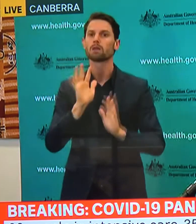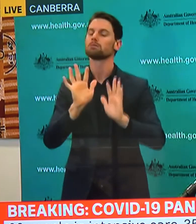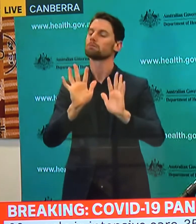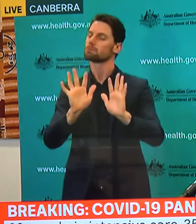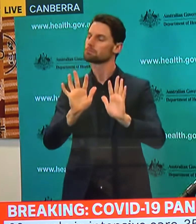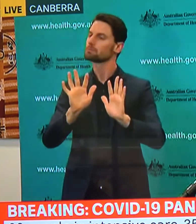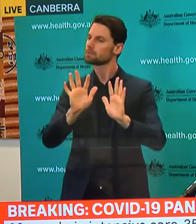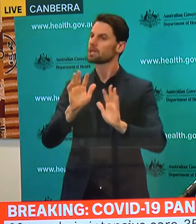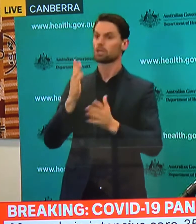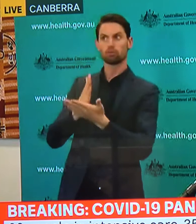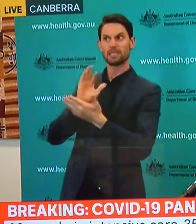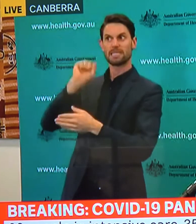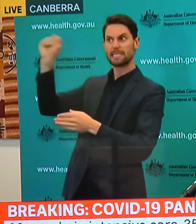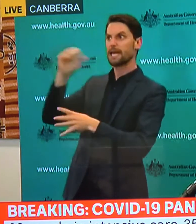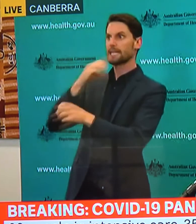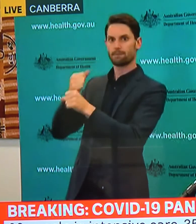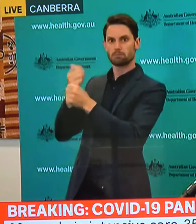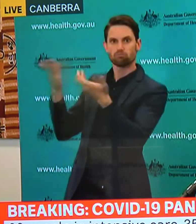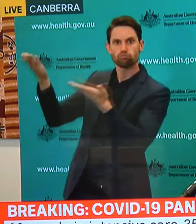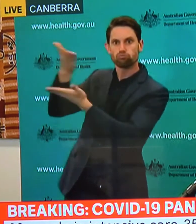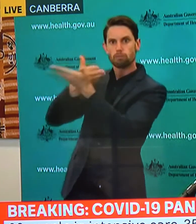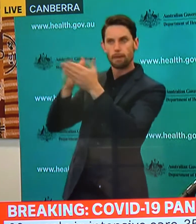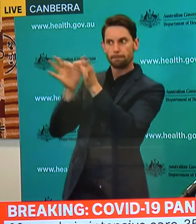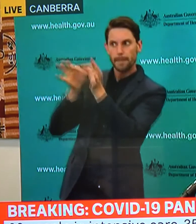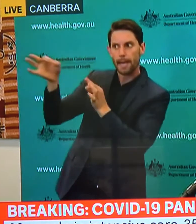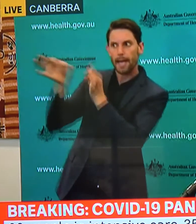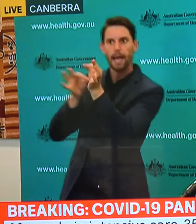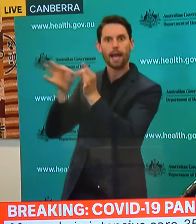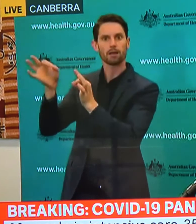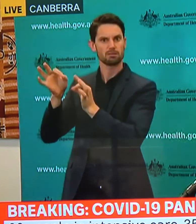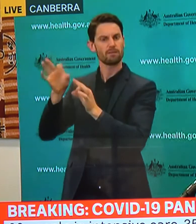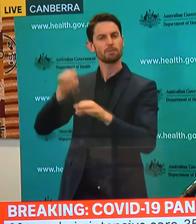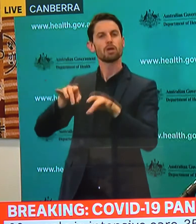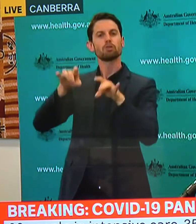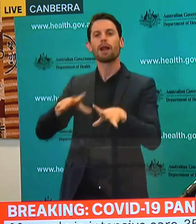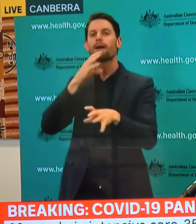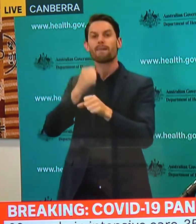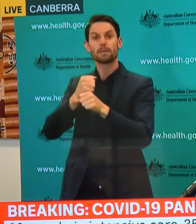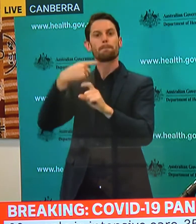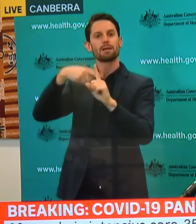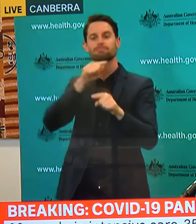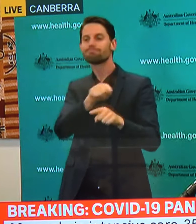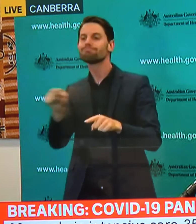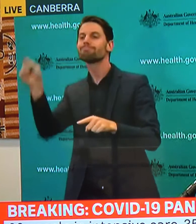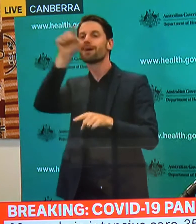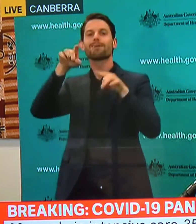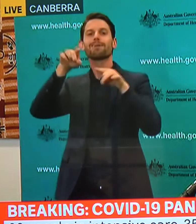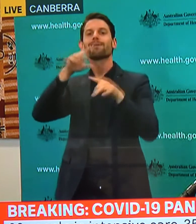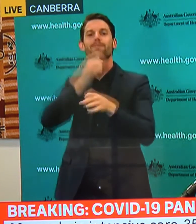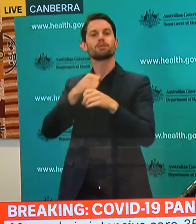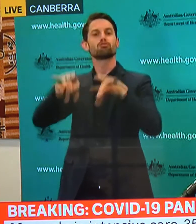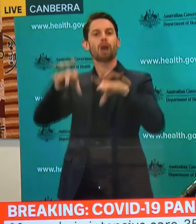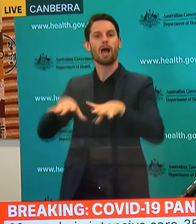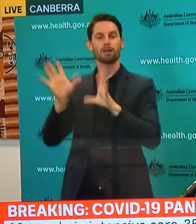discussions there would be important discussions with the National Cabinet and through them to the community